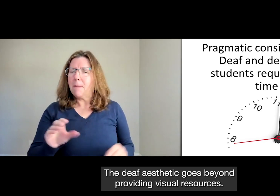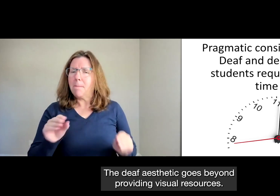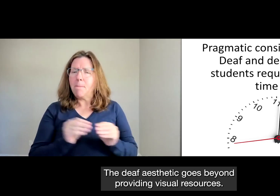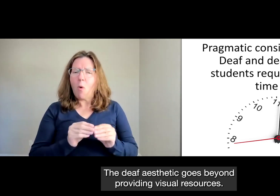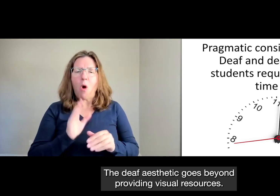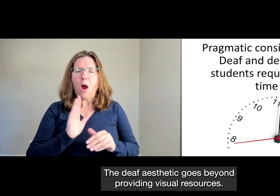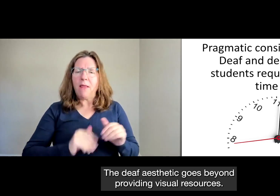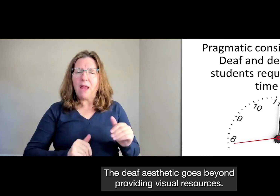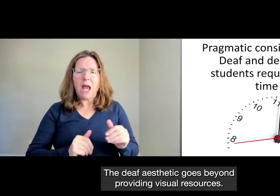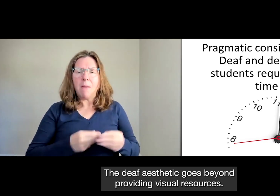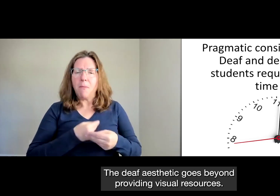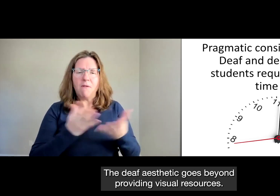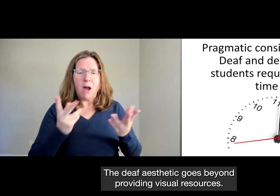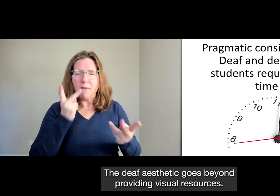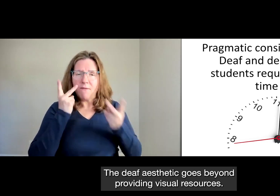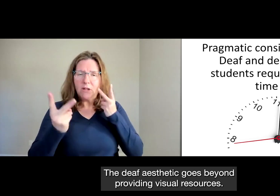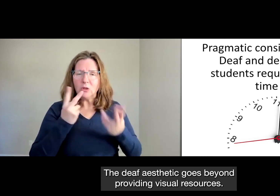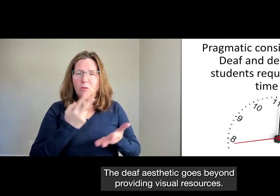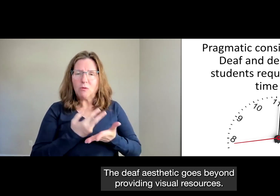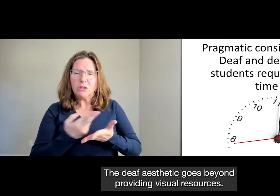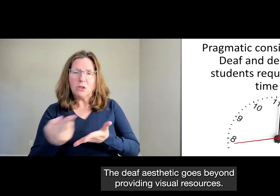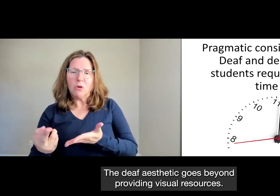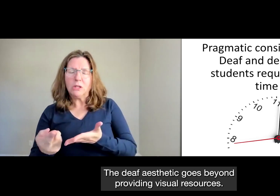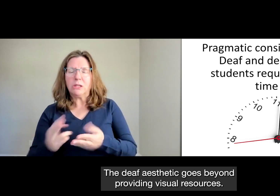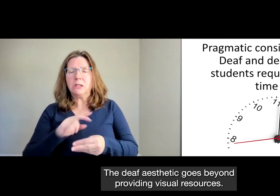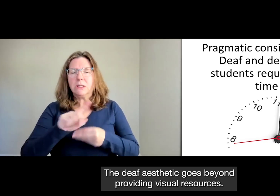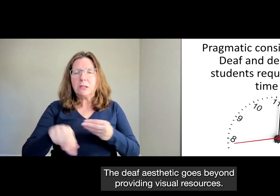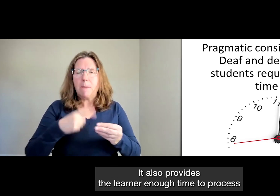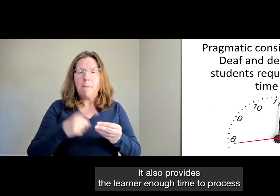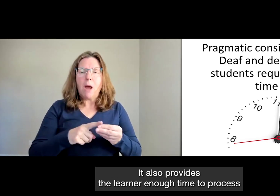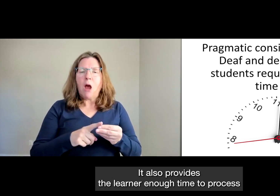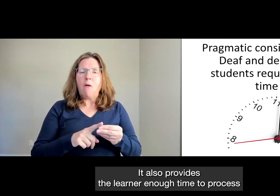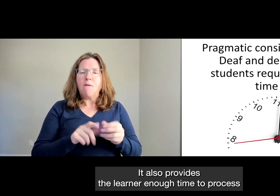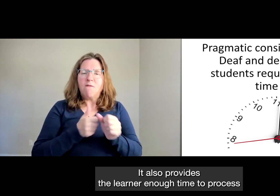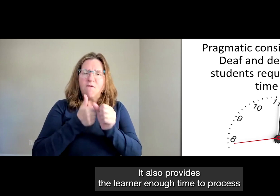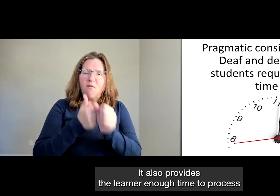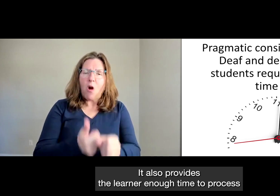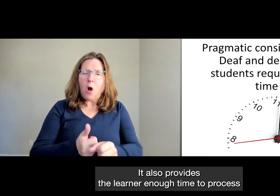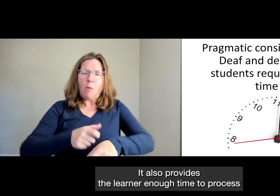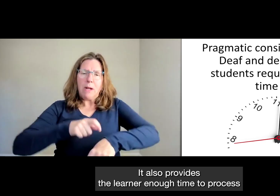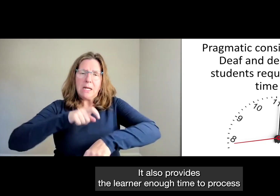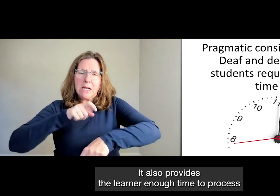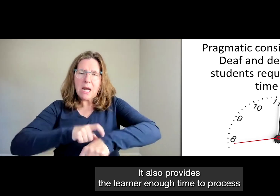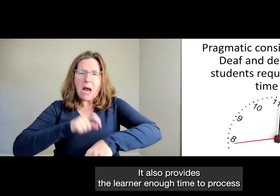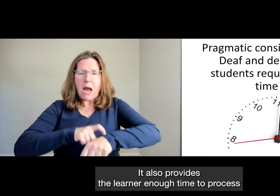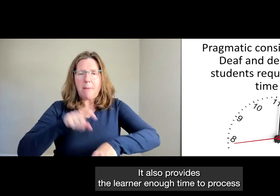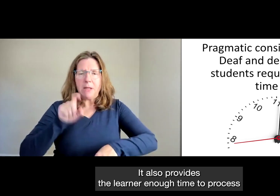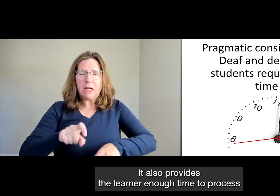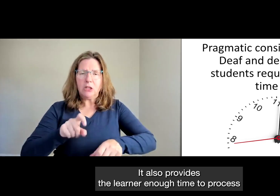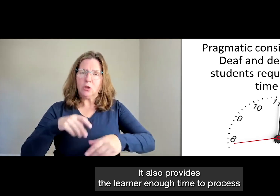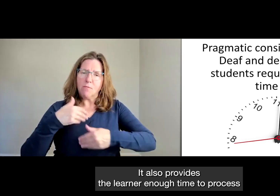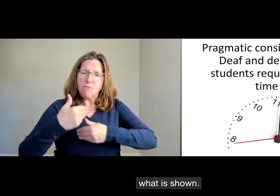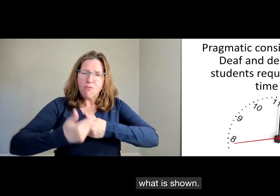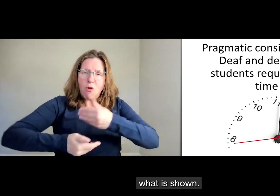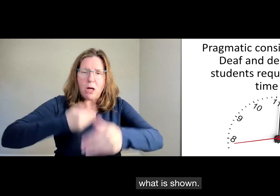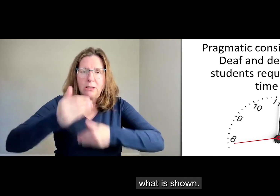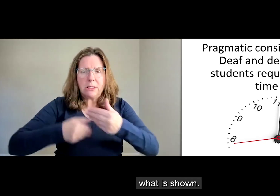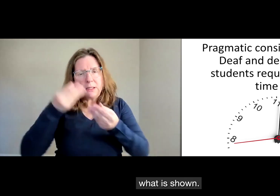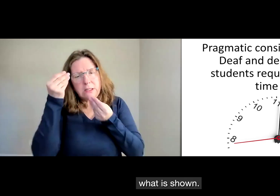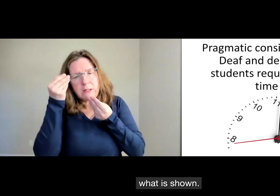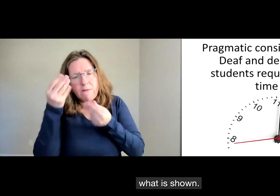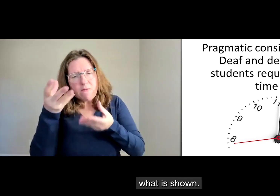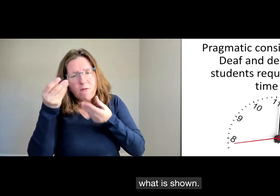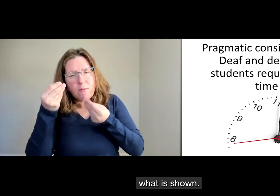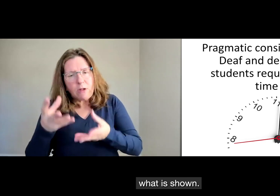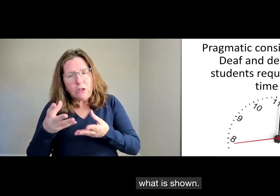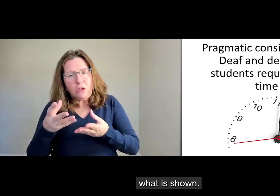The deaf aesthetic goes beyond providing visual resources. It also provides the learner enough time to process what is